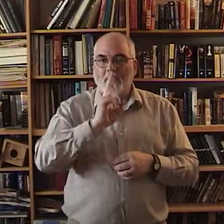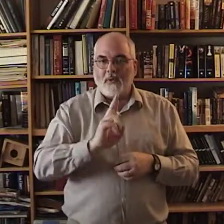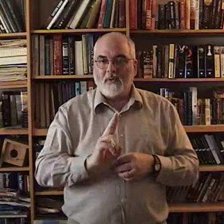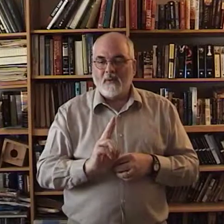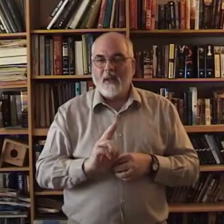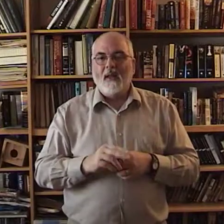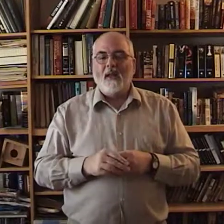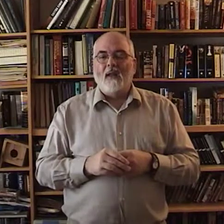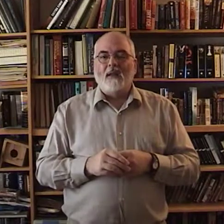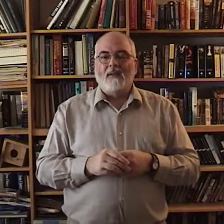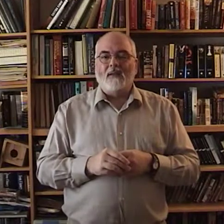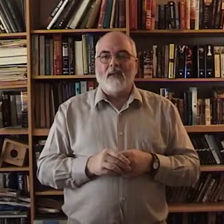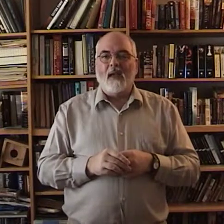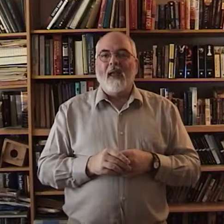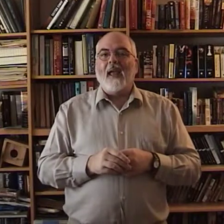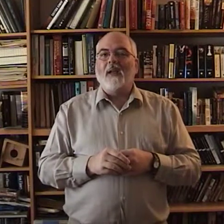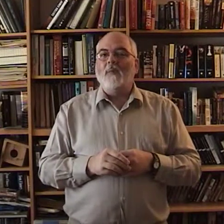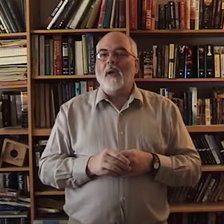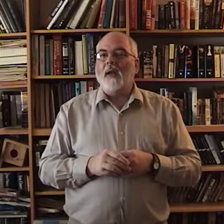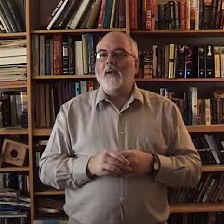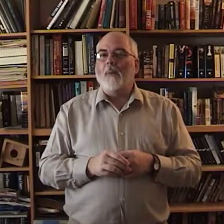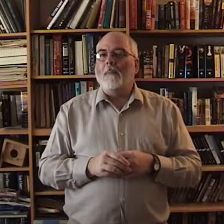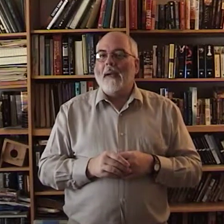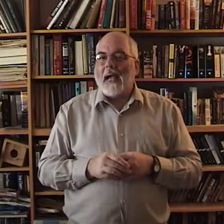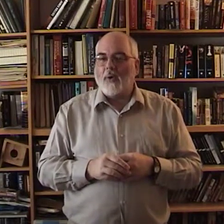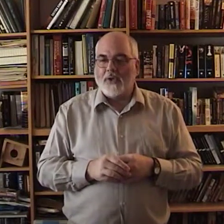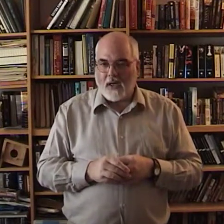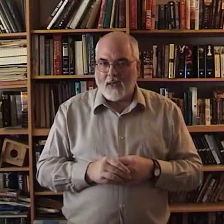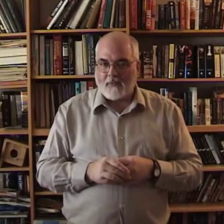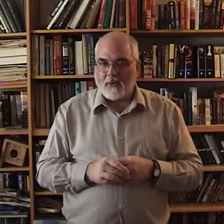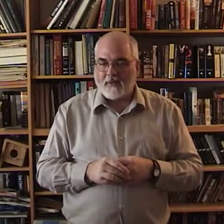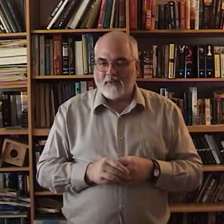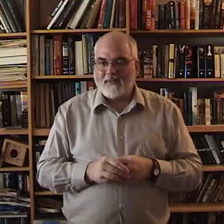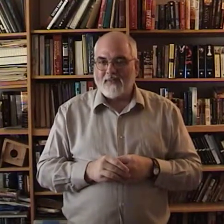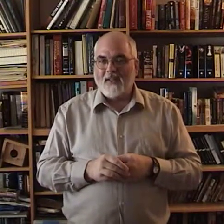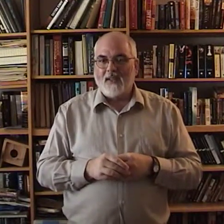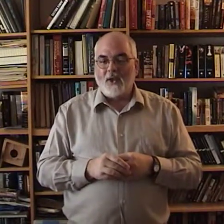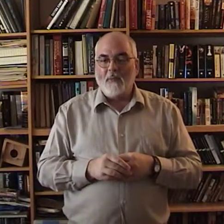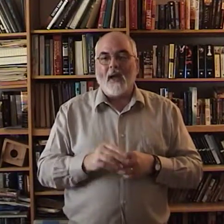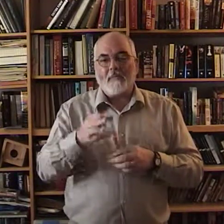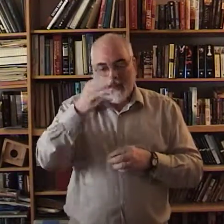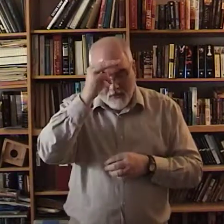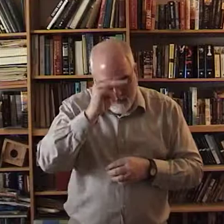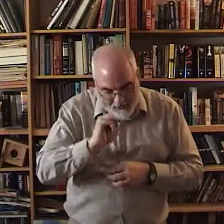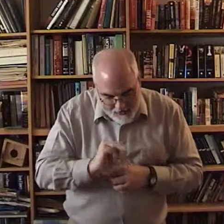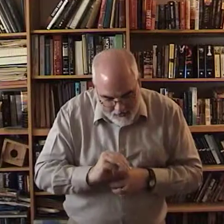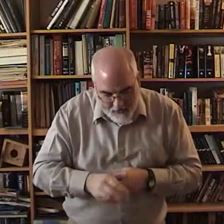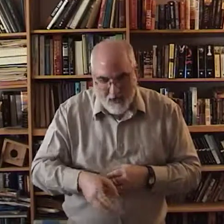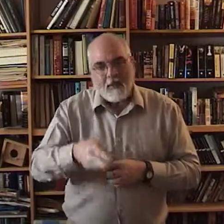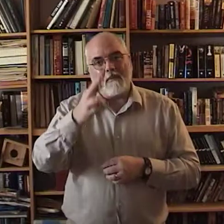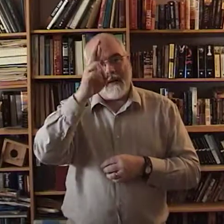humble. Okay, and you probably don't bow to humble. You might bow to majesty, you might bow